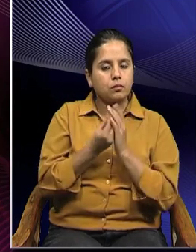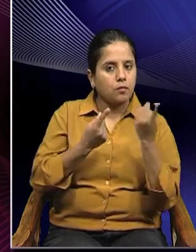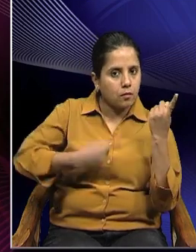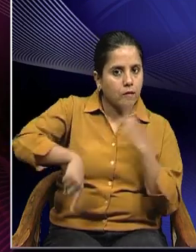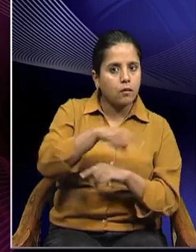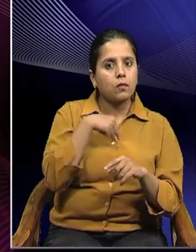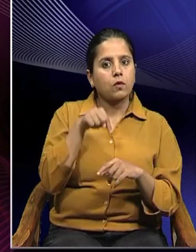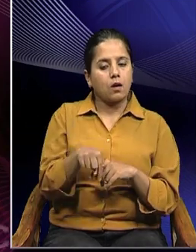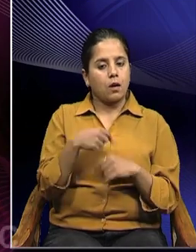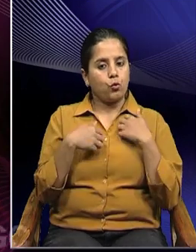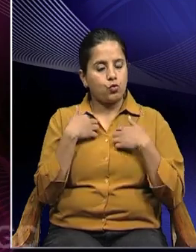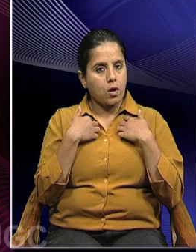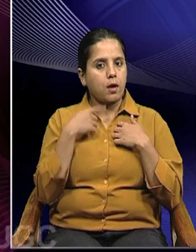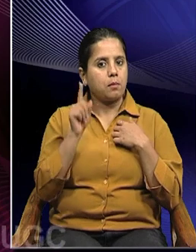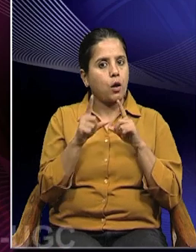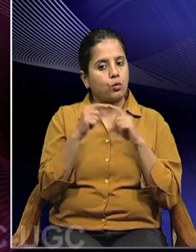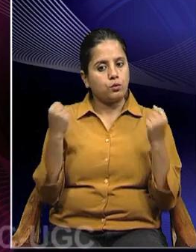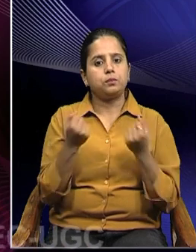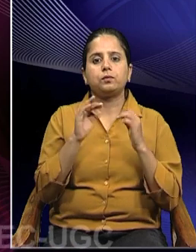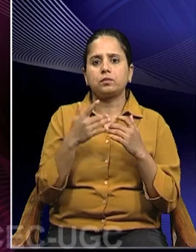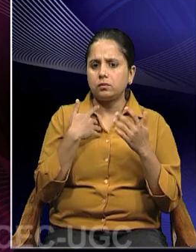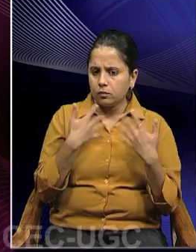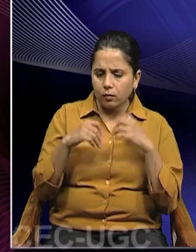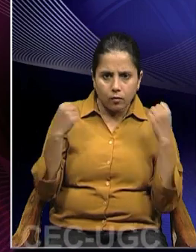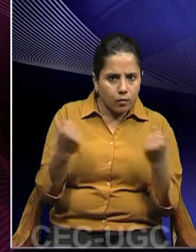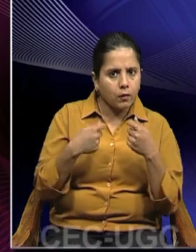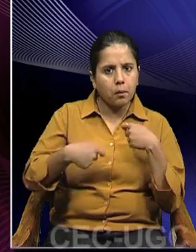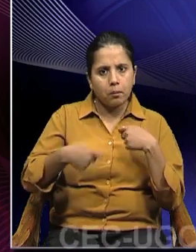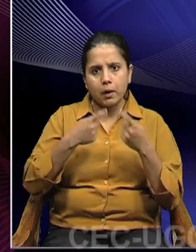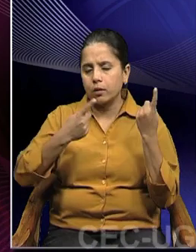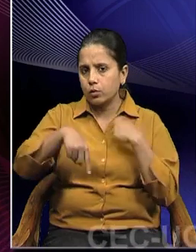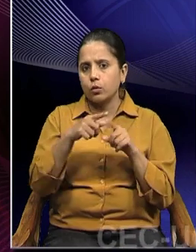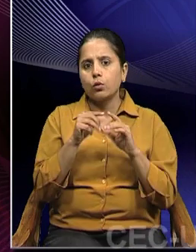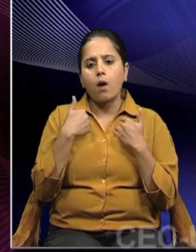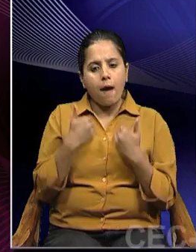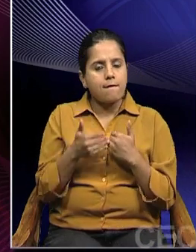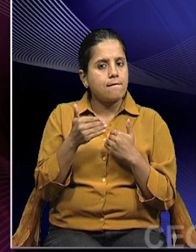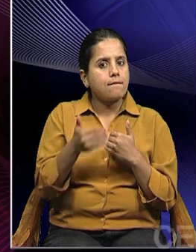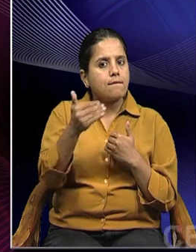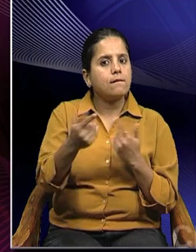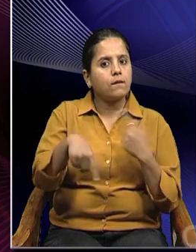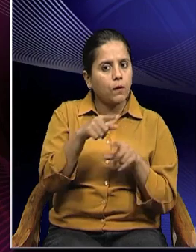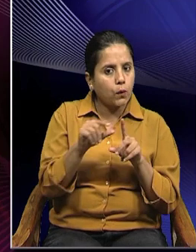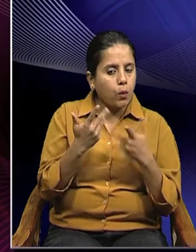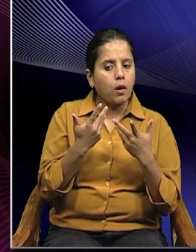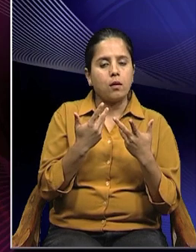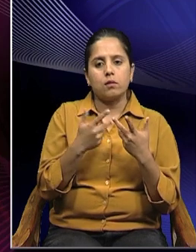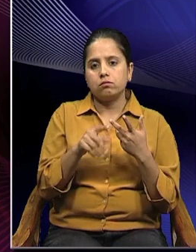the basis of our actions. So, whatever actions as a business entity we are going to take or make,